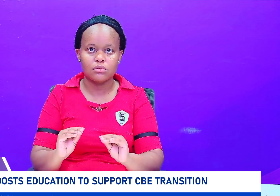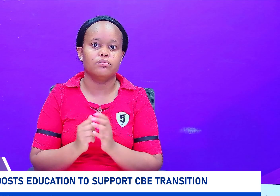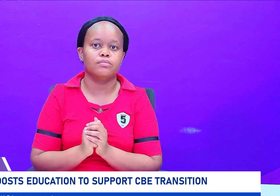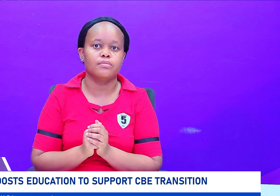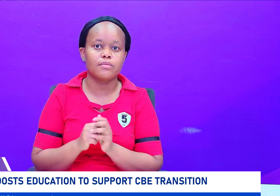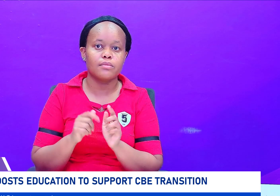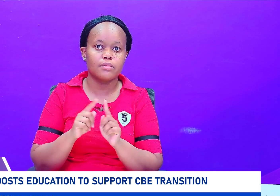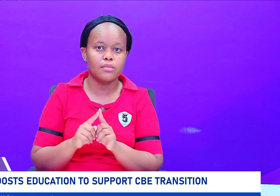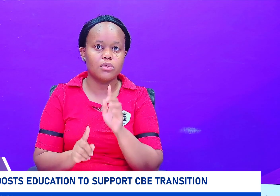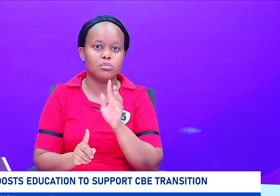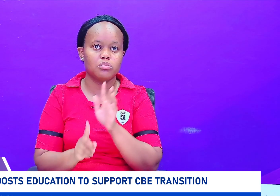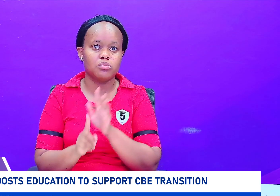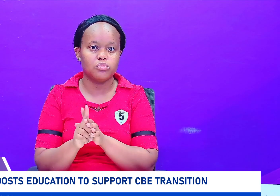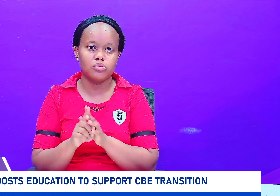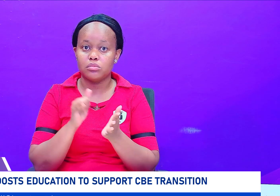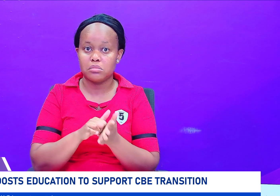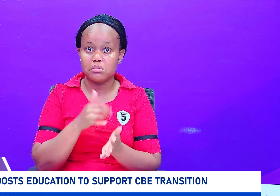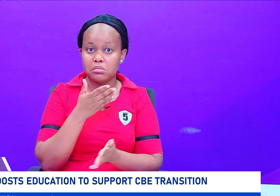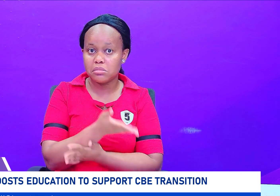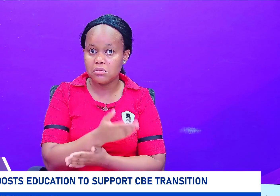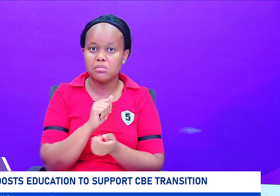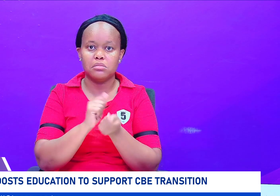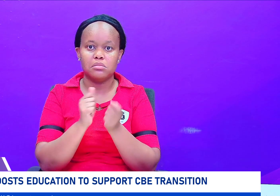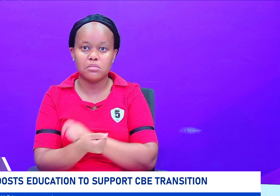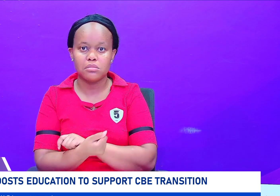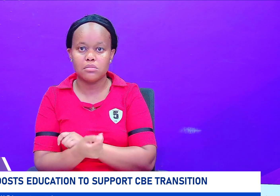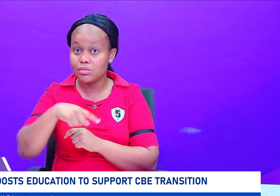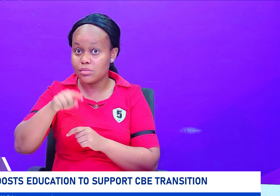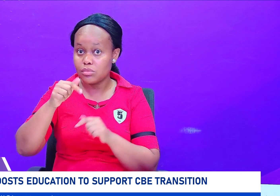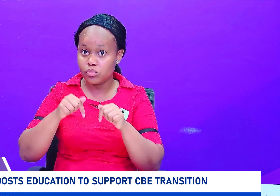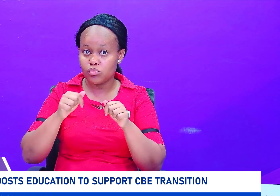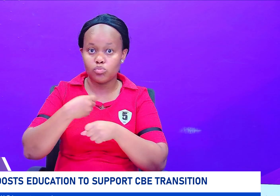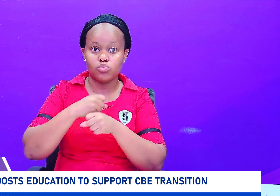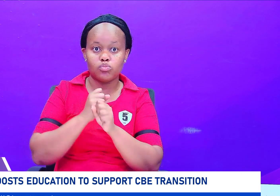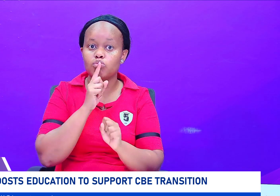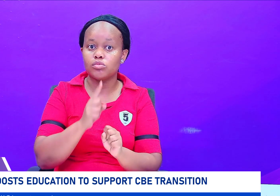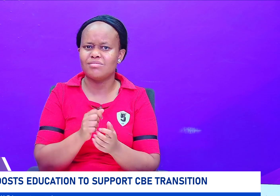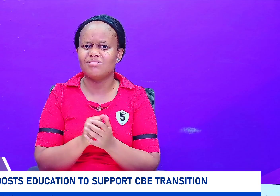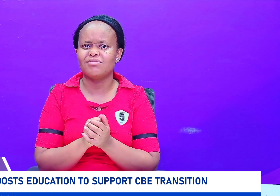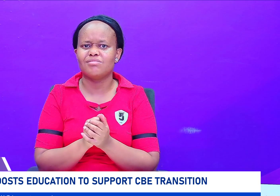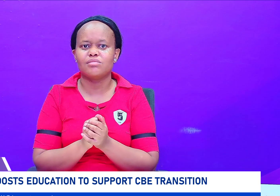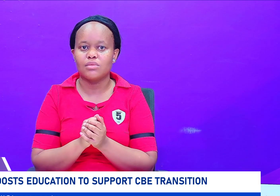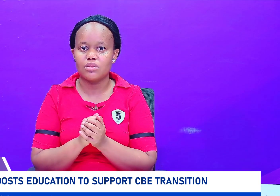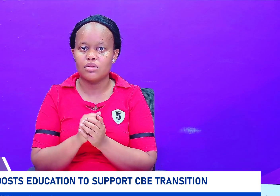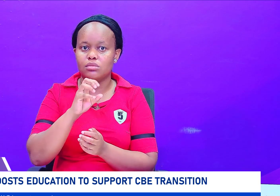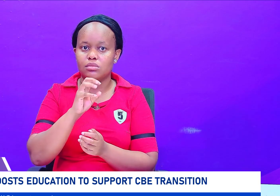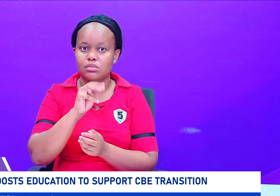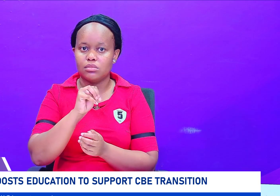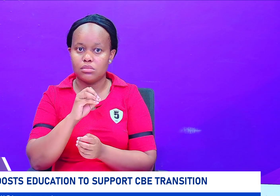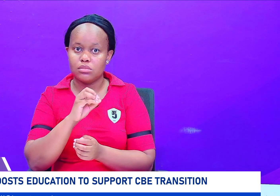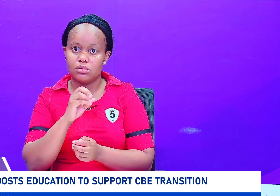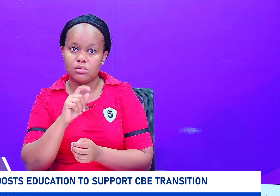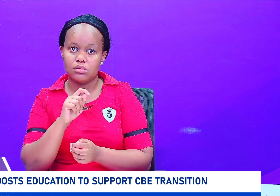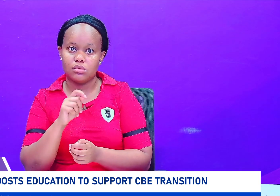Inyangala, highlighted ongoing reforms in circulating and teaching methods. She emphasized that